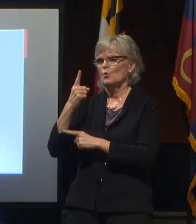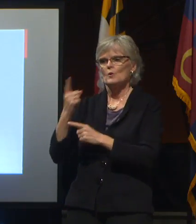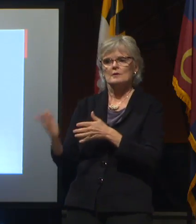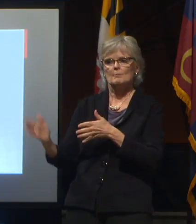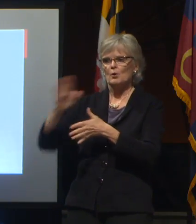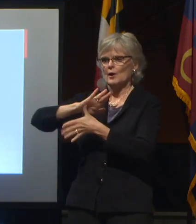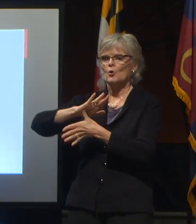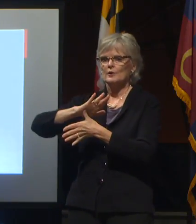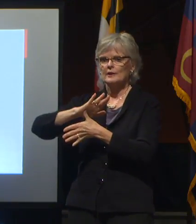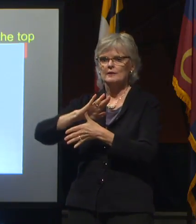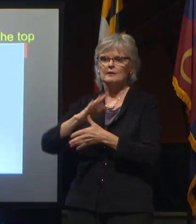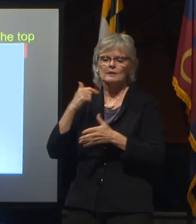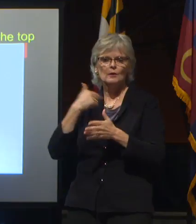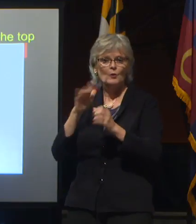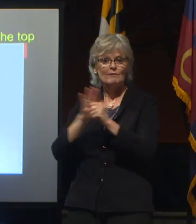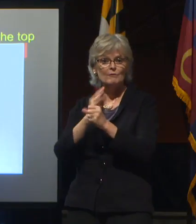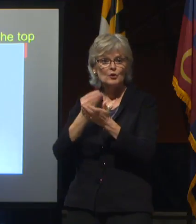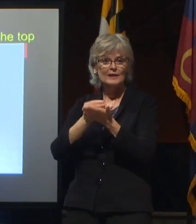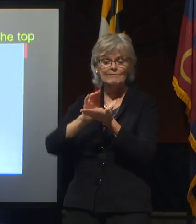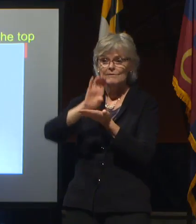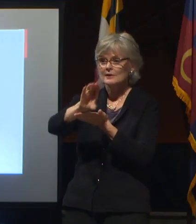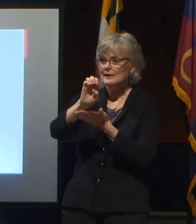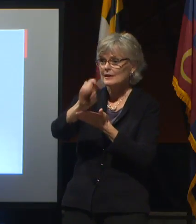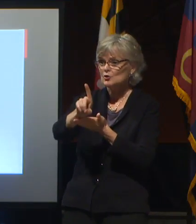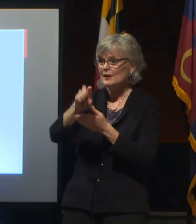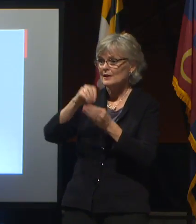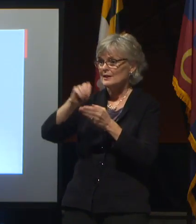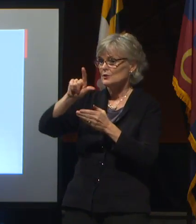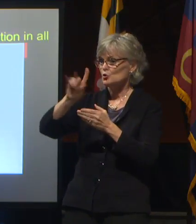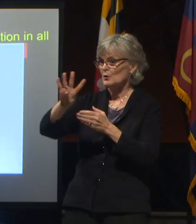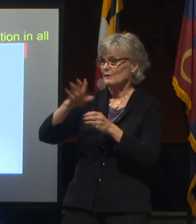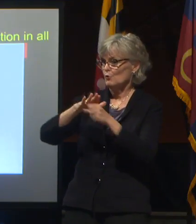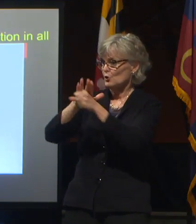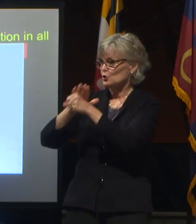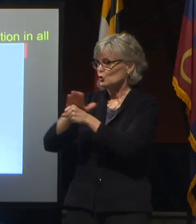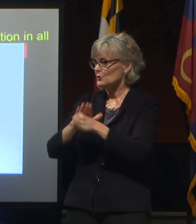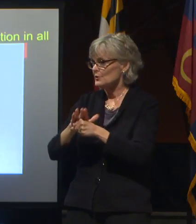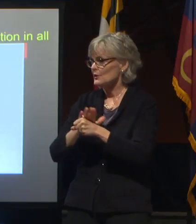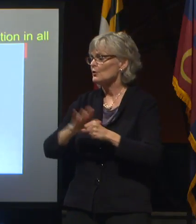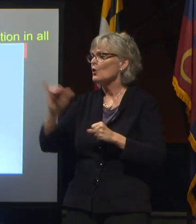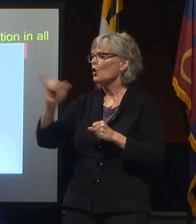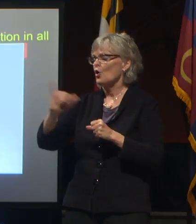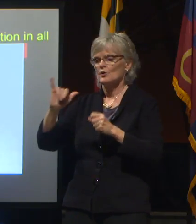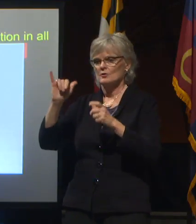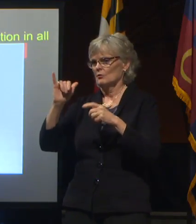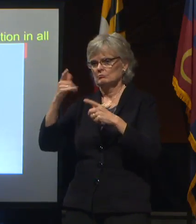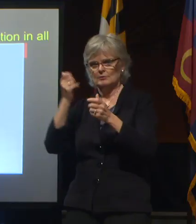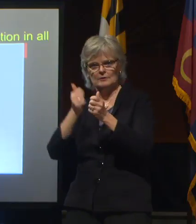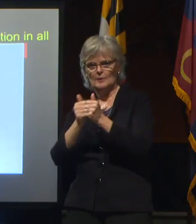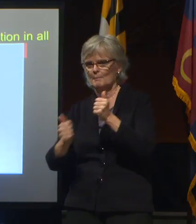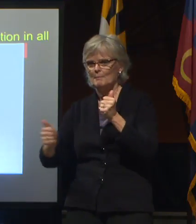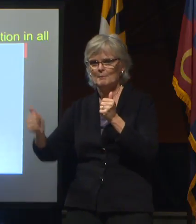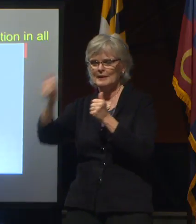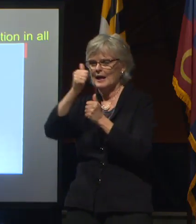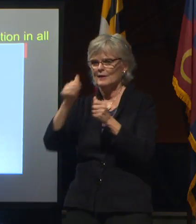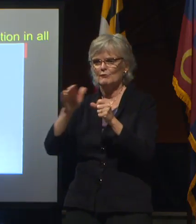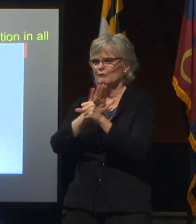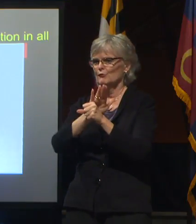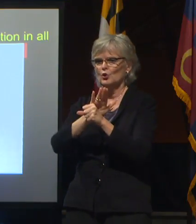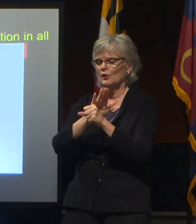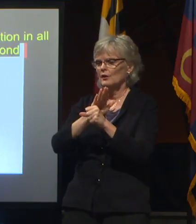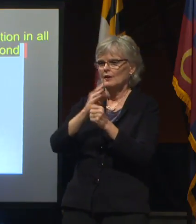administration. Not only have we fully funded education in all 24 jurisdictions, but we went far beyond full funding